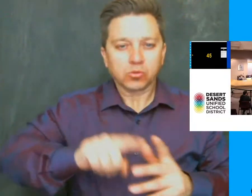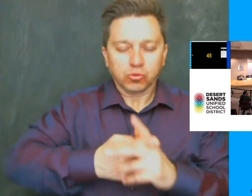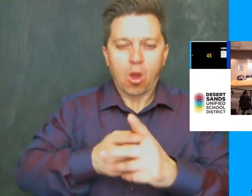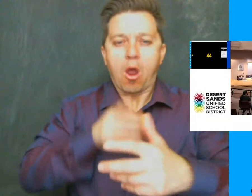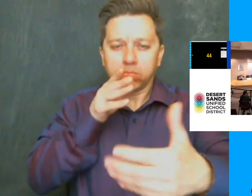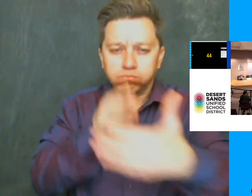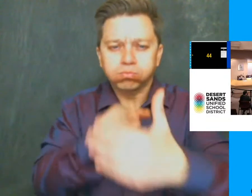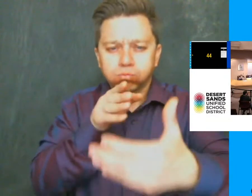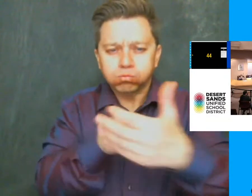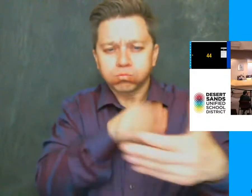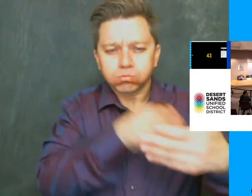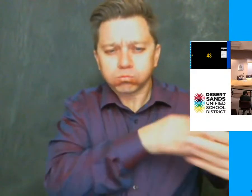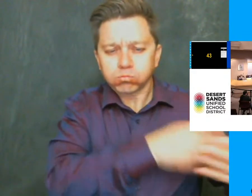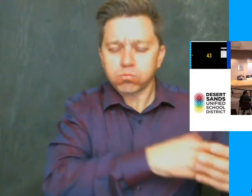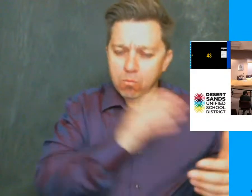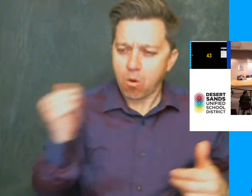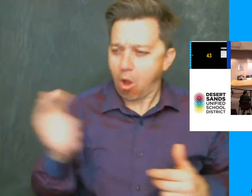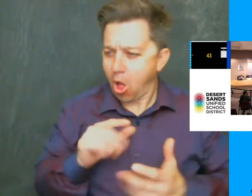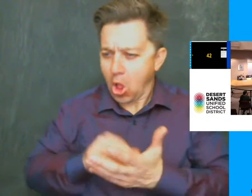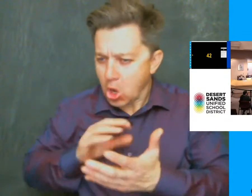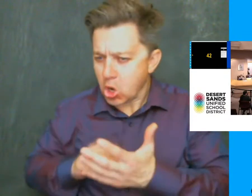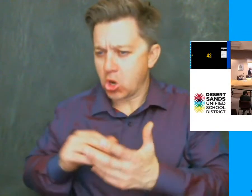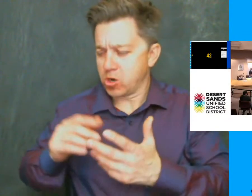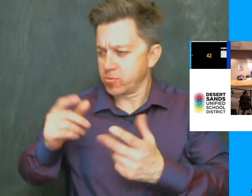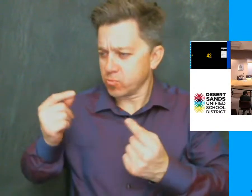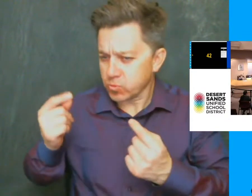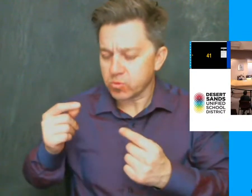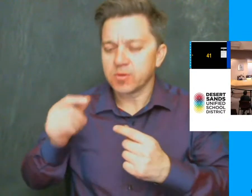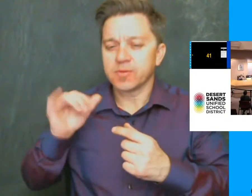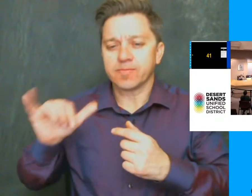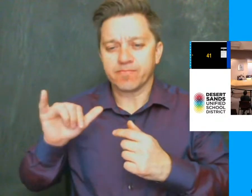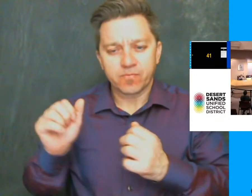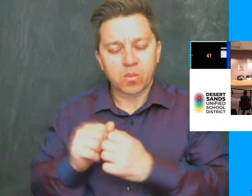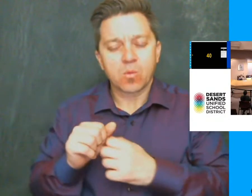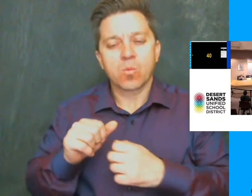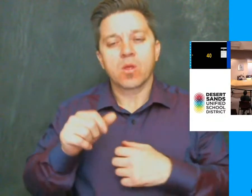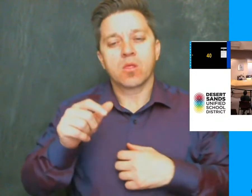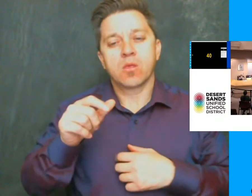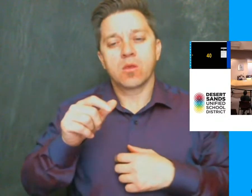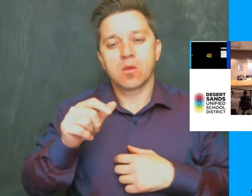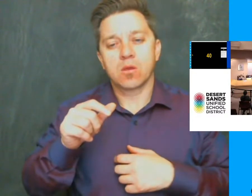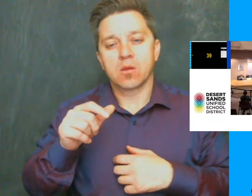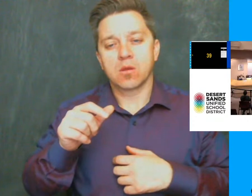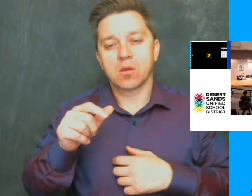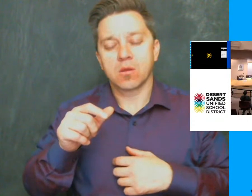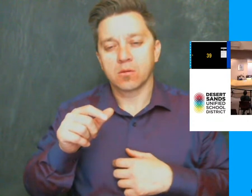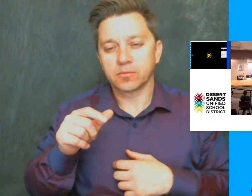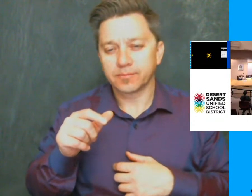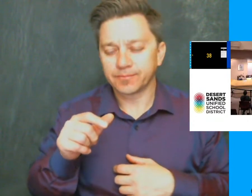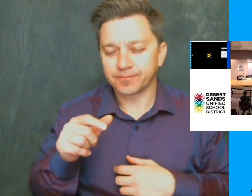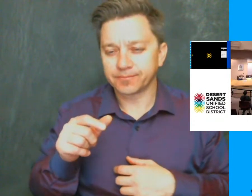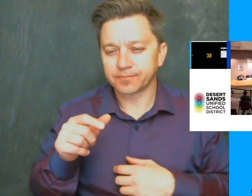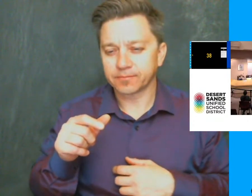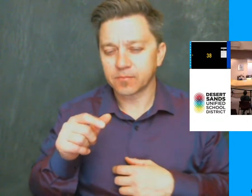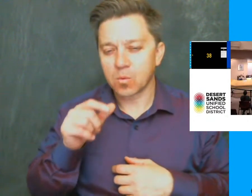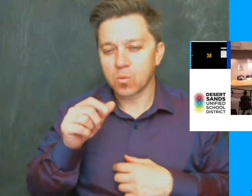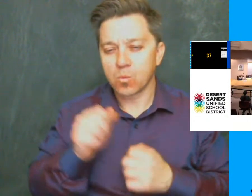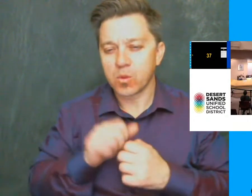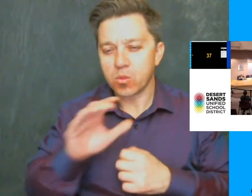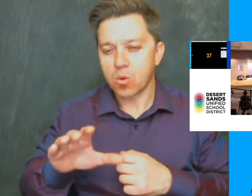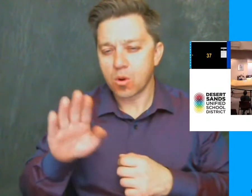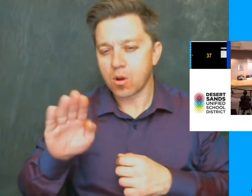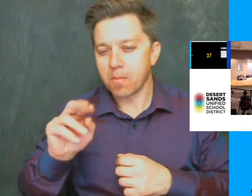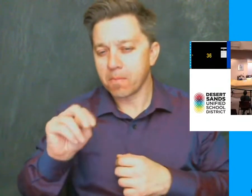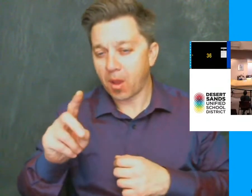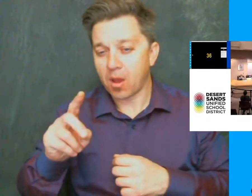you, and we're all learning to do that with your surety bond. So if